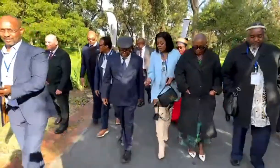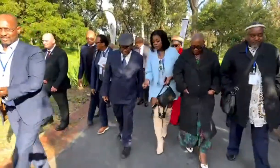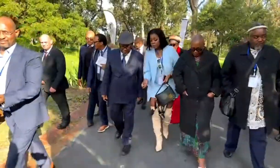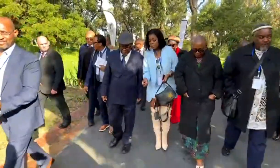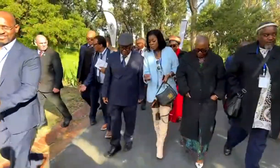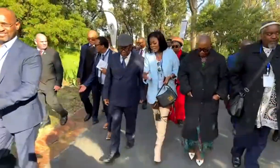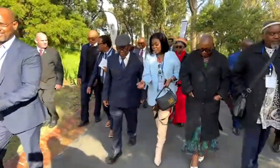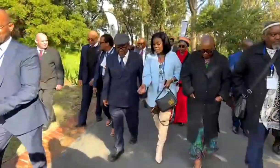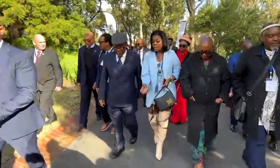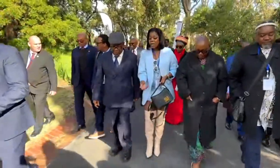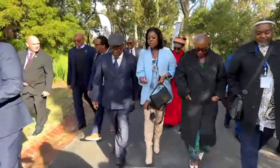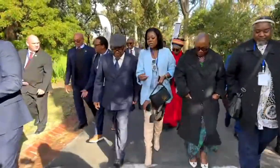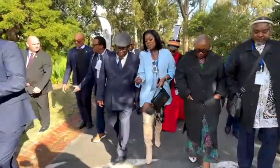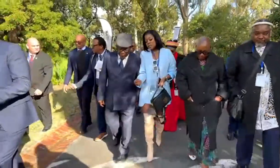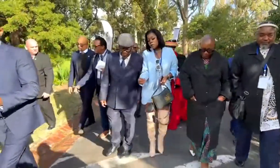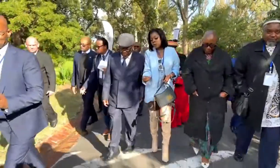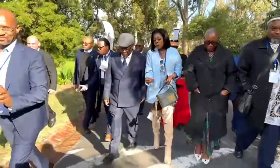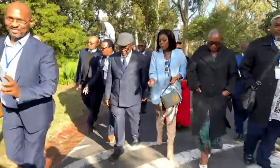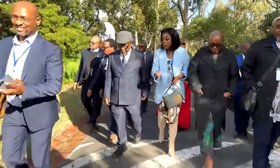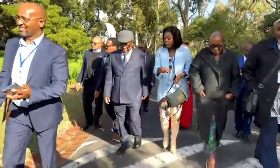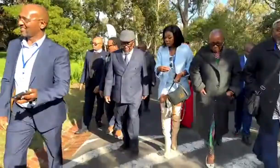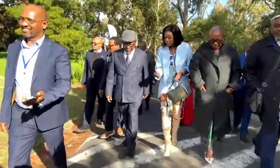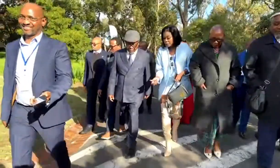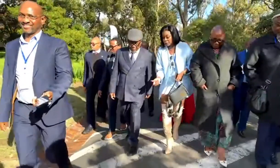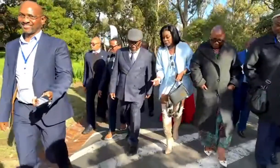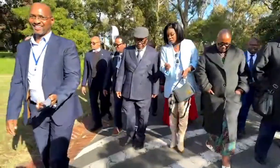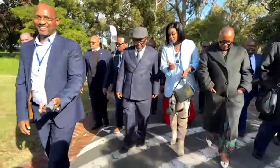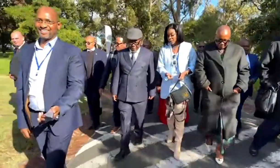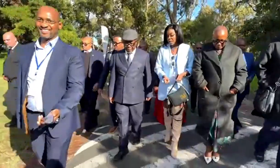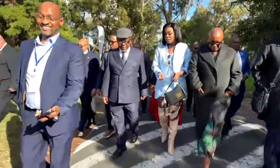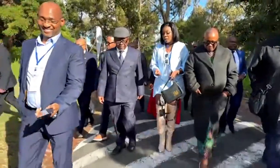Babu, usibekele indawo zohlala mfondini.